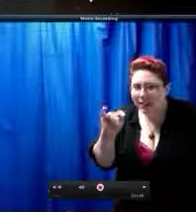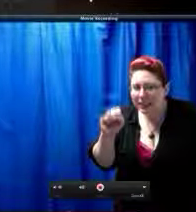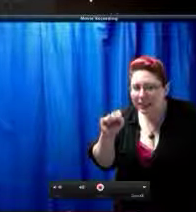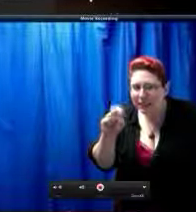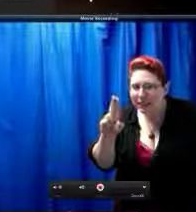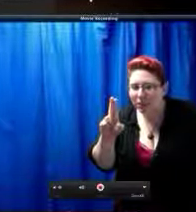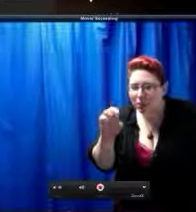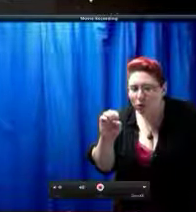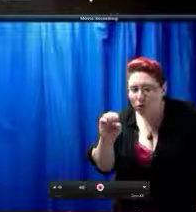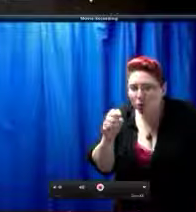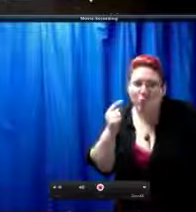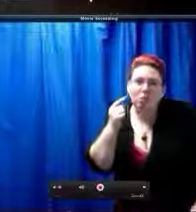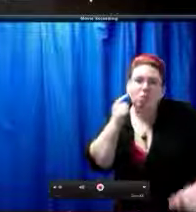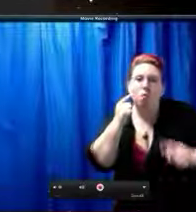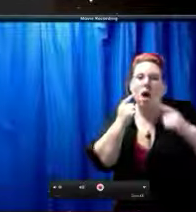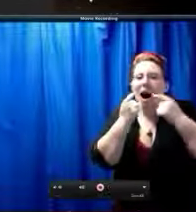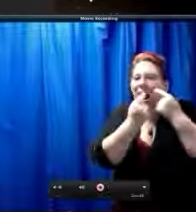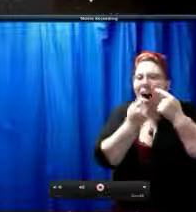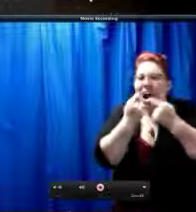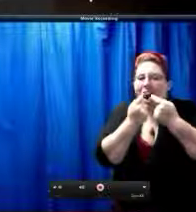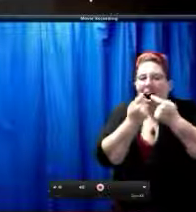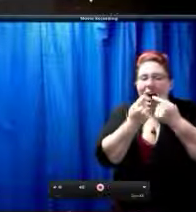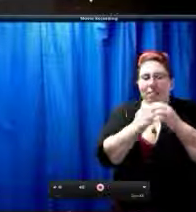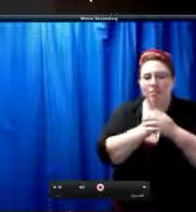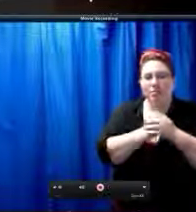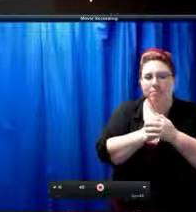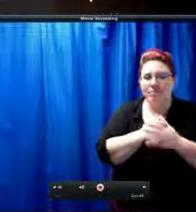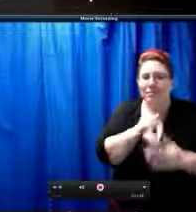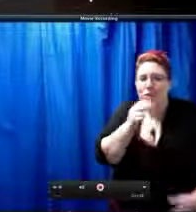You see everything's really pretty even. You don't see any of those dark areas, right?